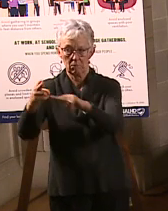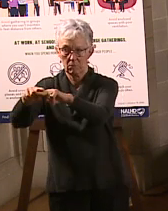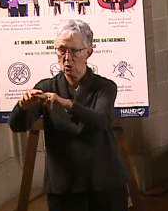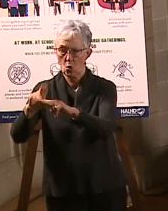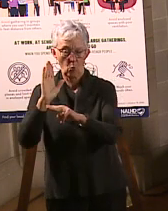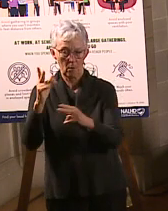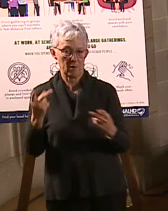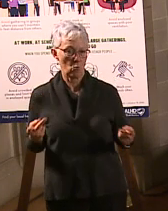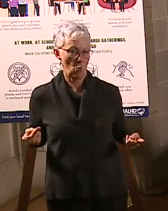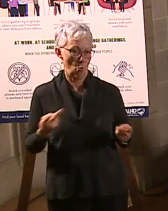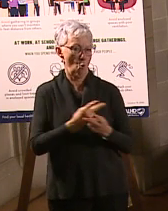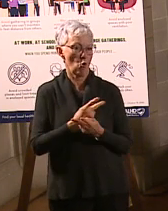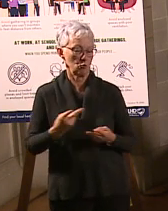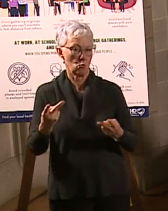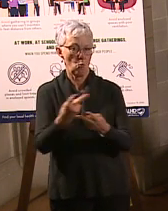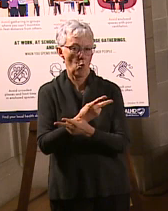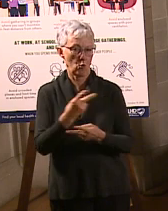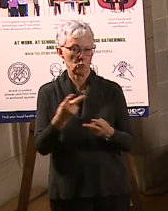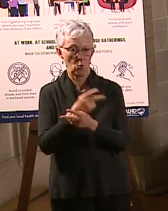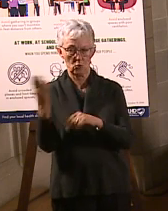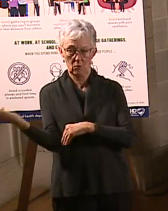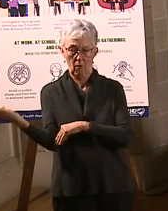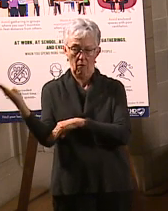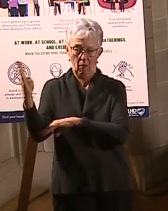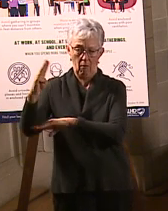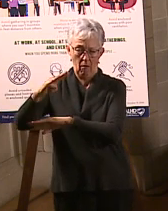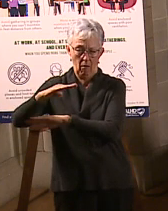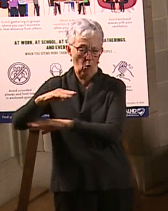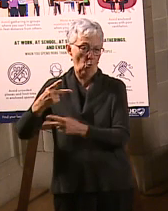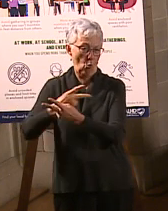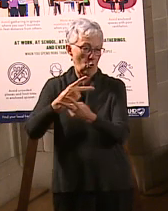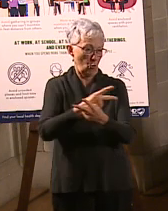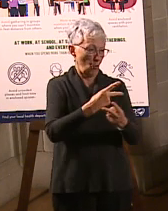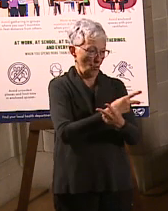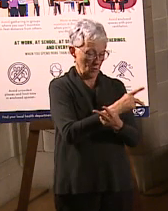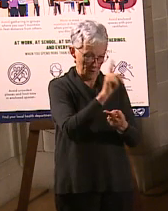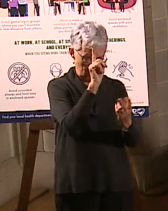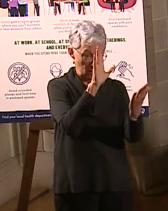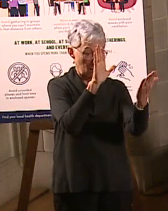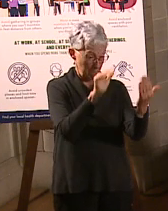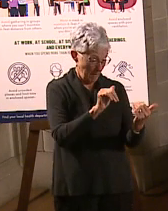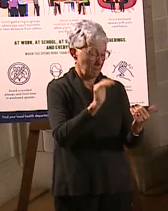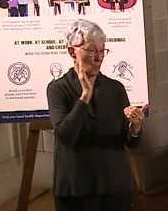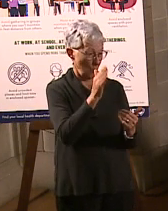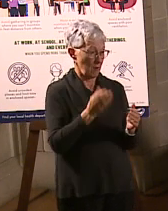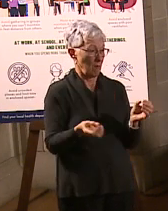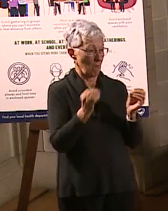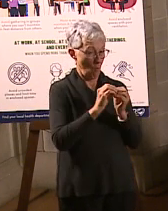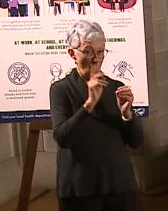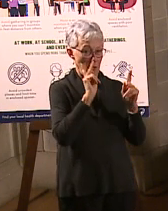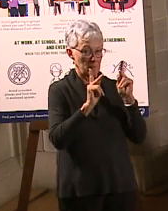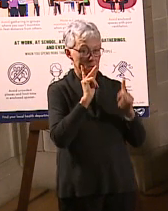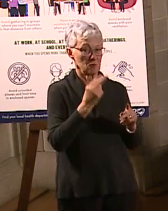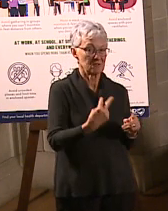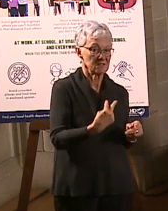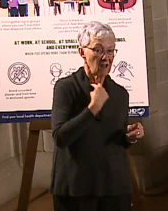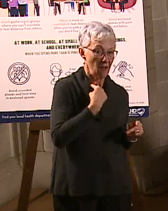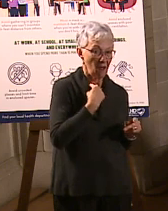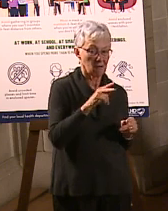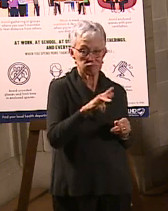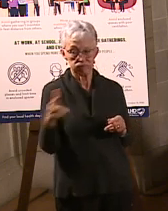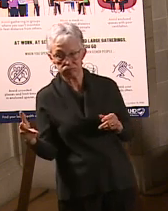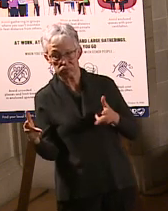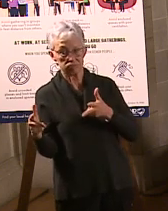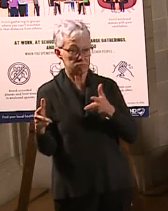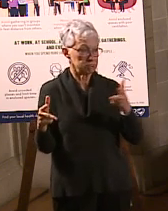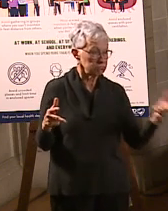conditions. So what we're experiencing is more motorists being stuck on primary roads, secondary roads that